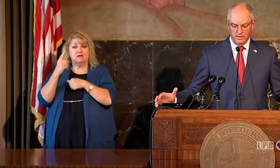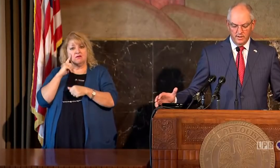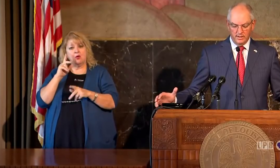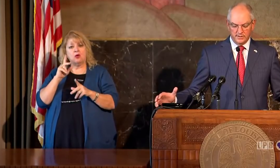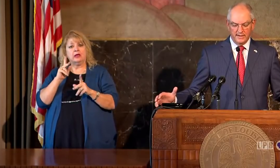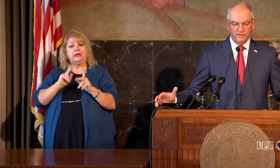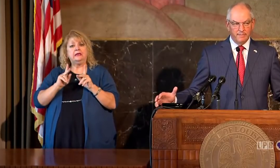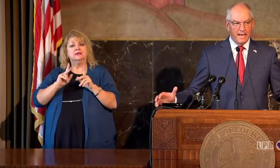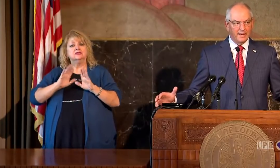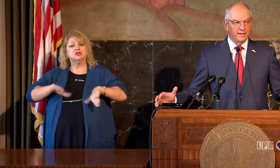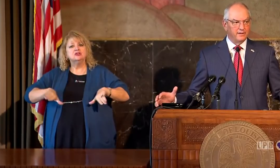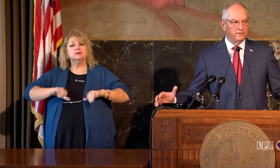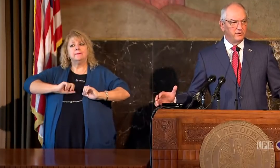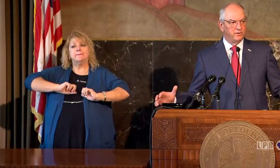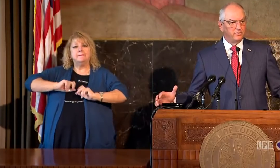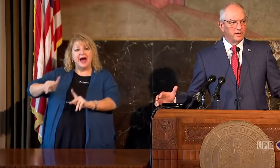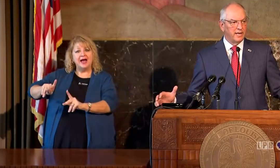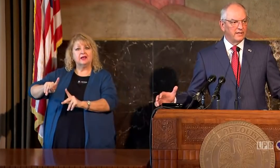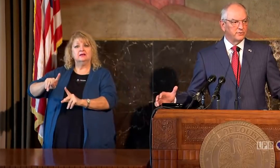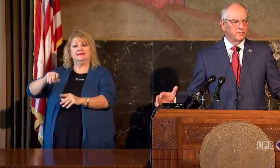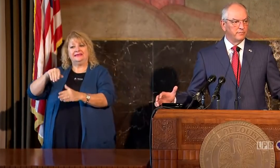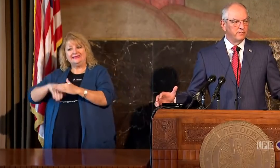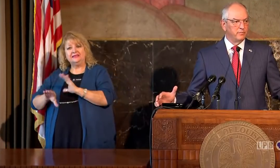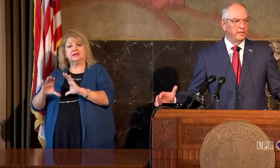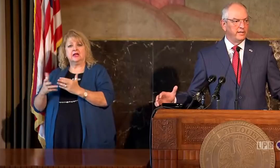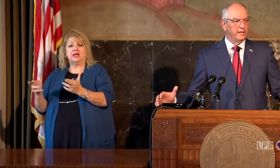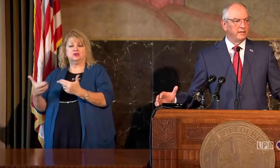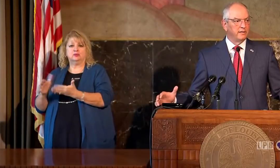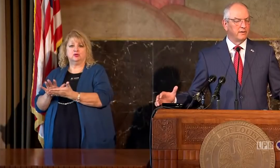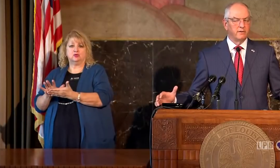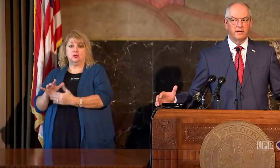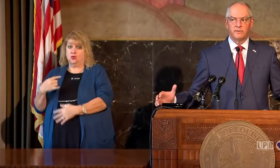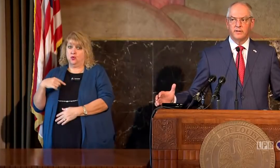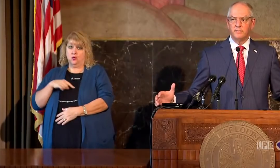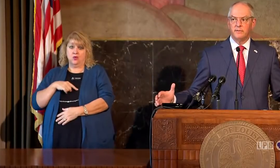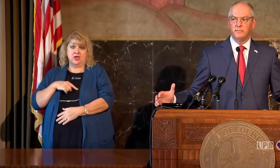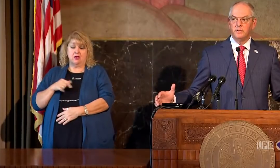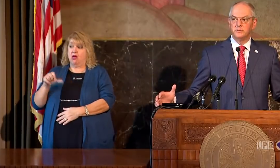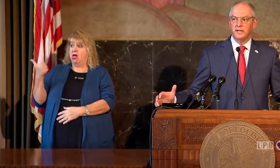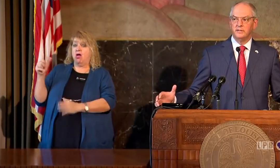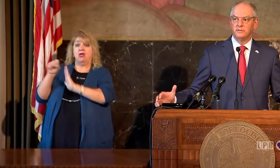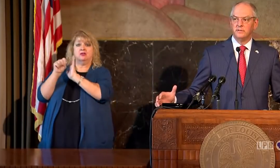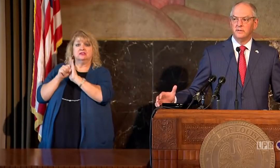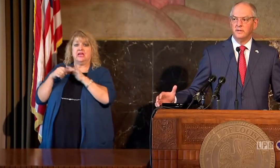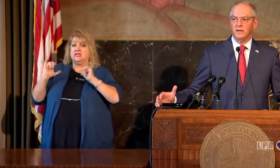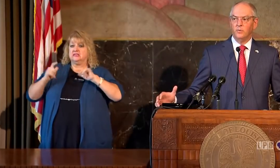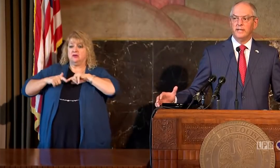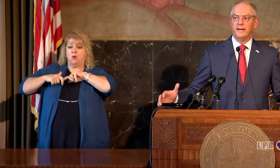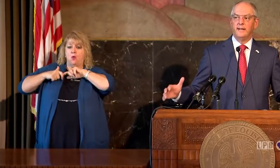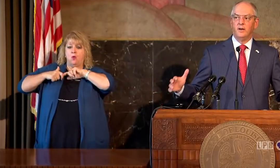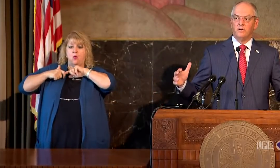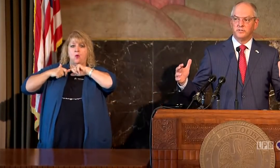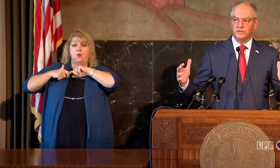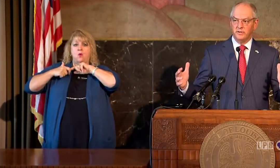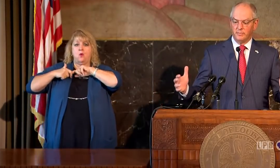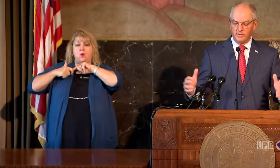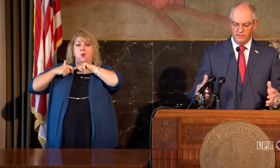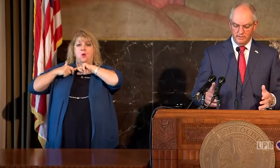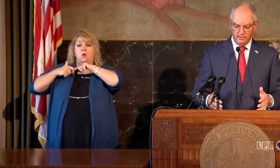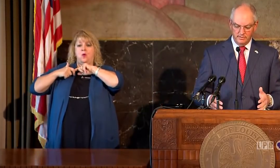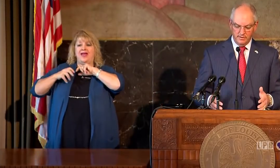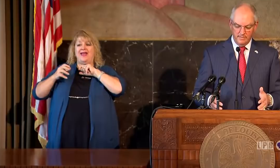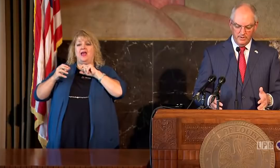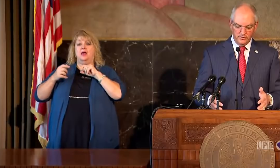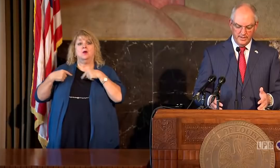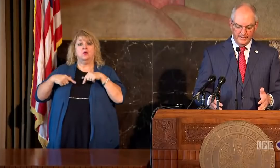kids safely back into the classroom. We did it earlier than most states. We did it in a larger